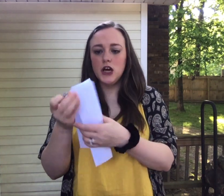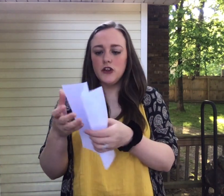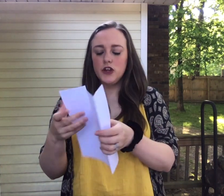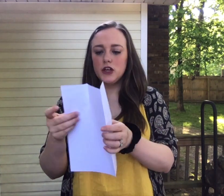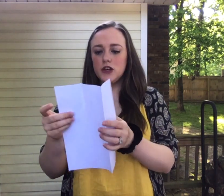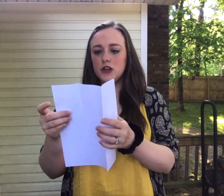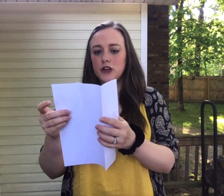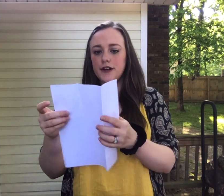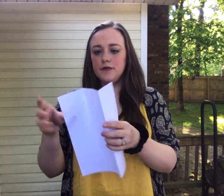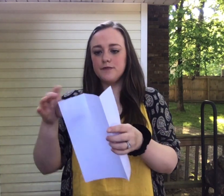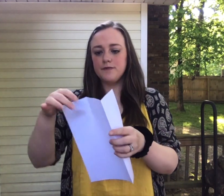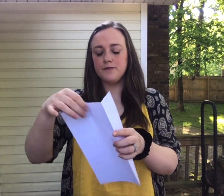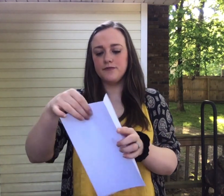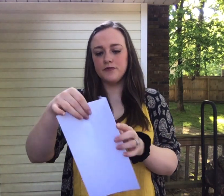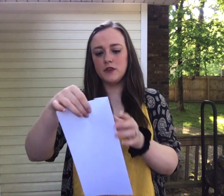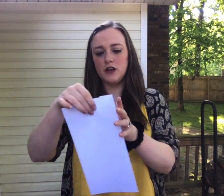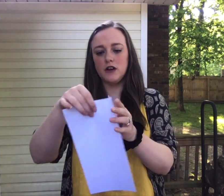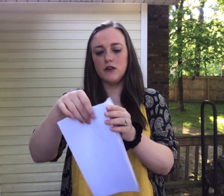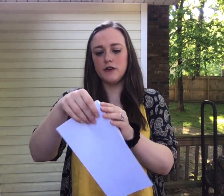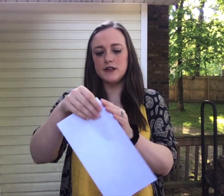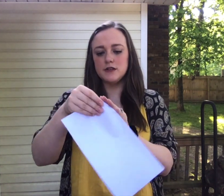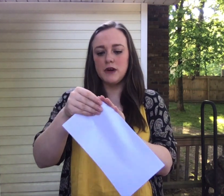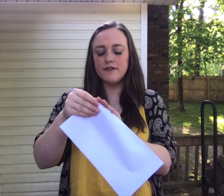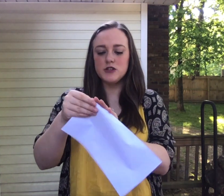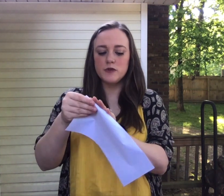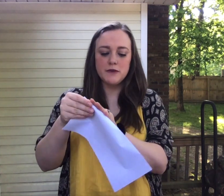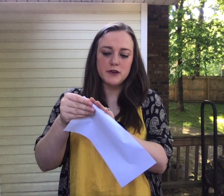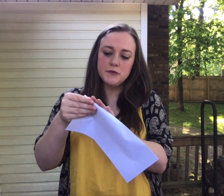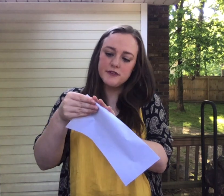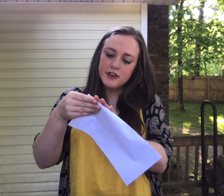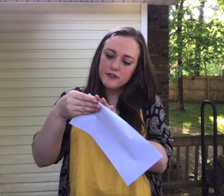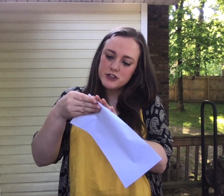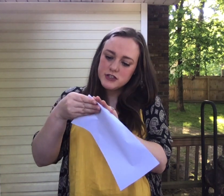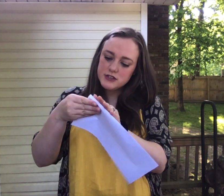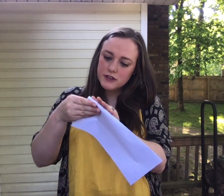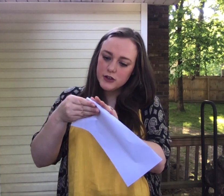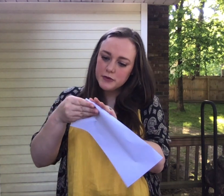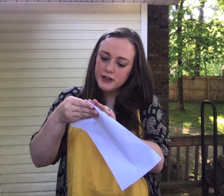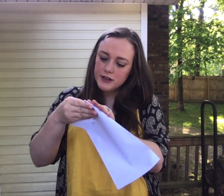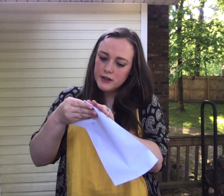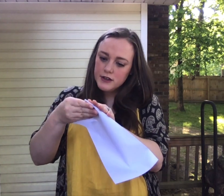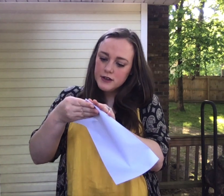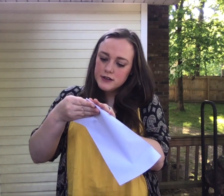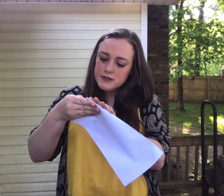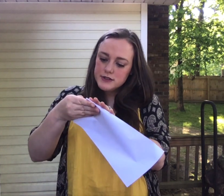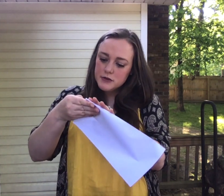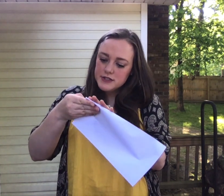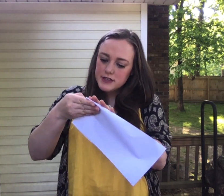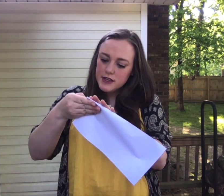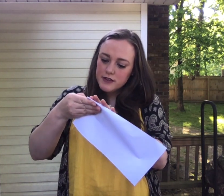look good. Here, okay, so my first one, I'm going to move it over just a little bit so it's